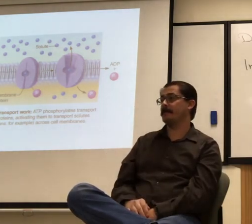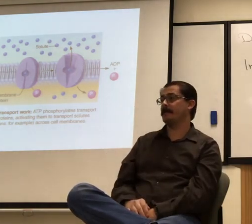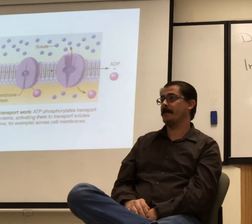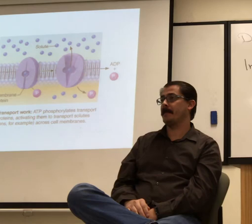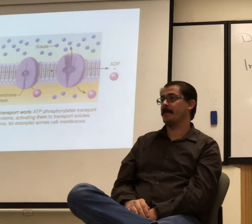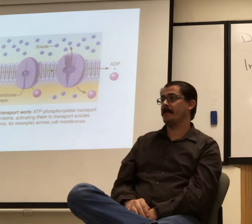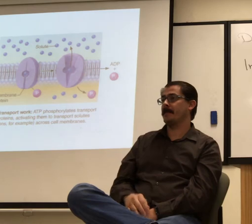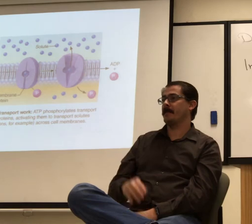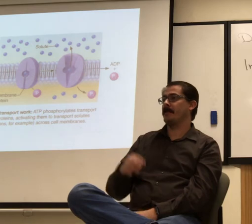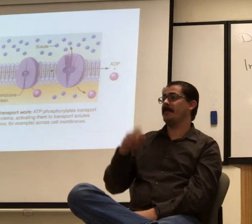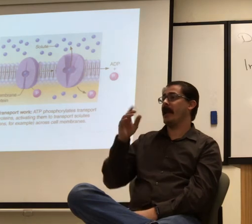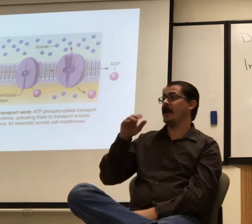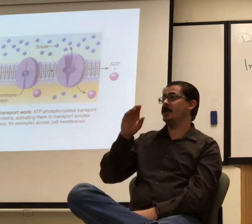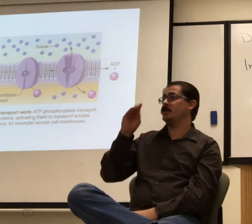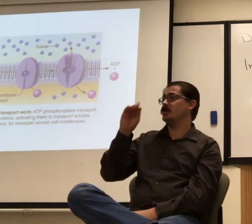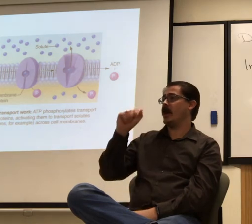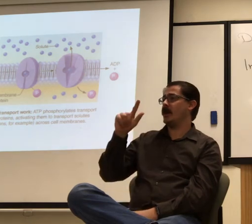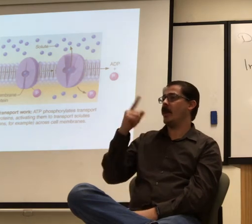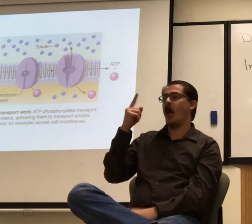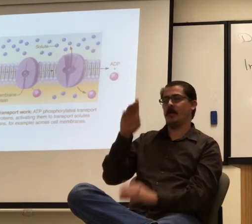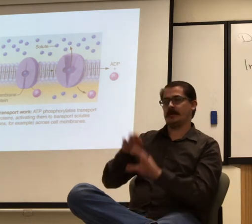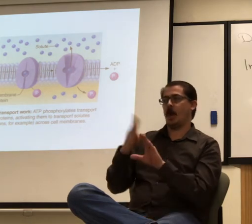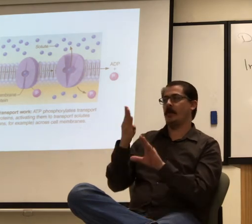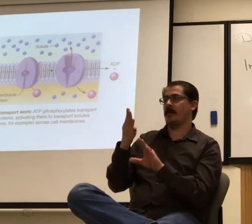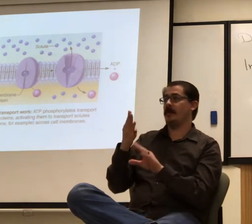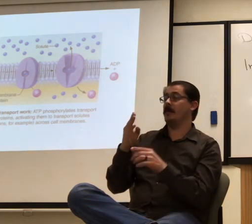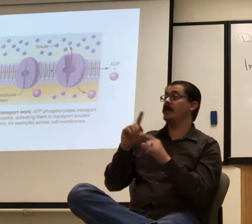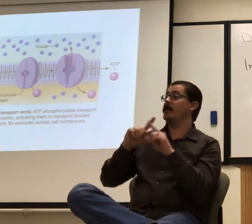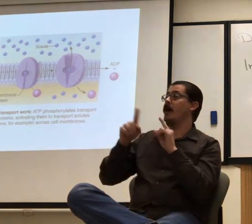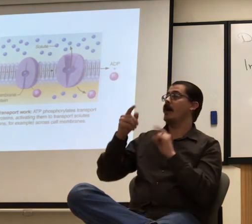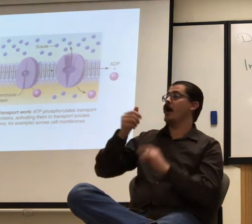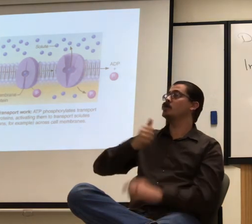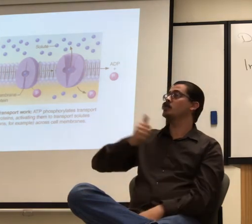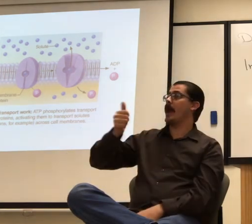So the channel is always open. A transporter,